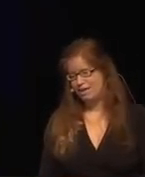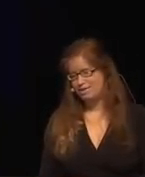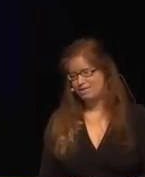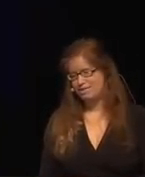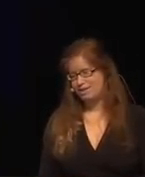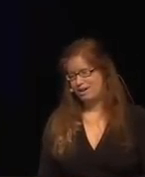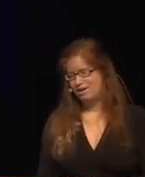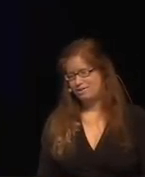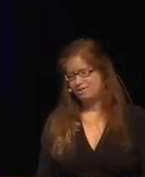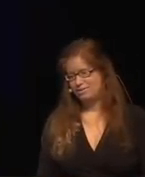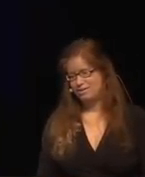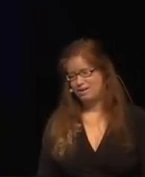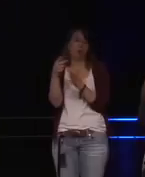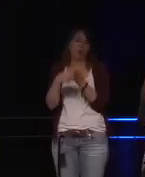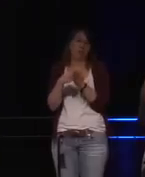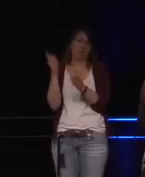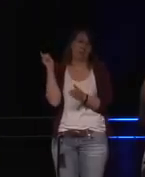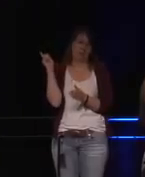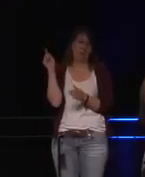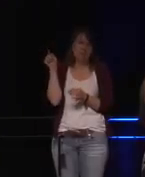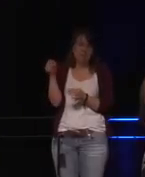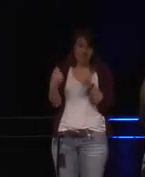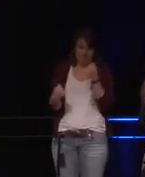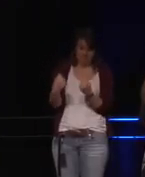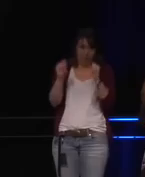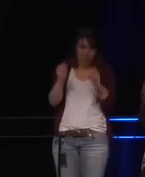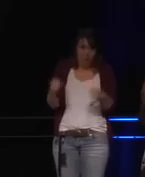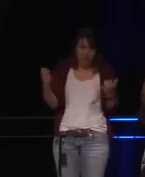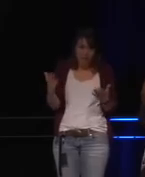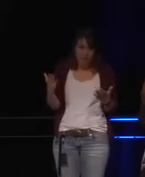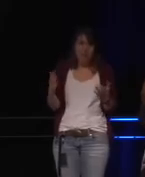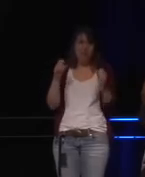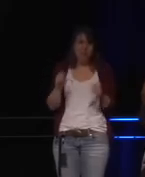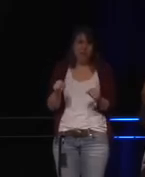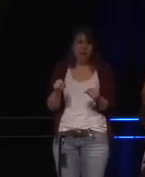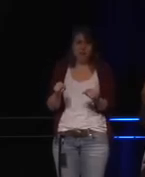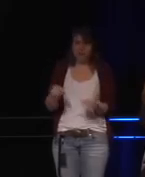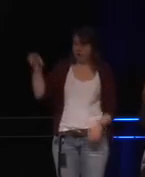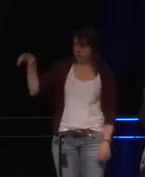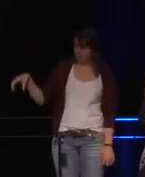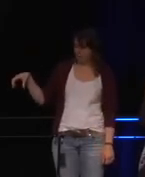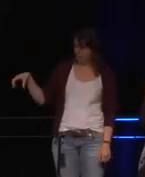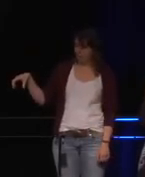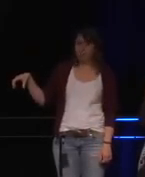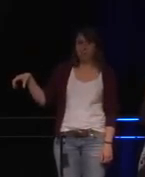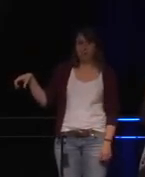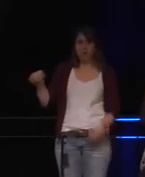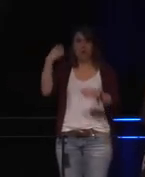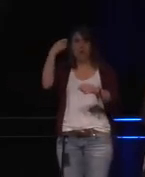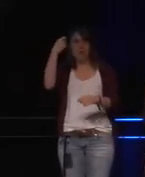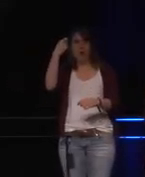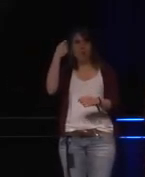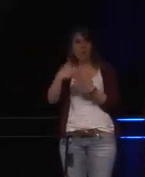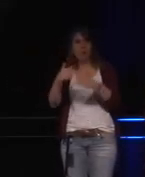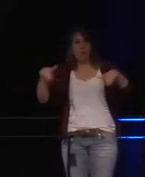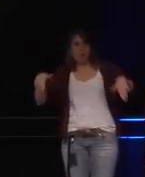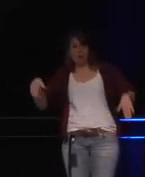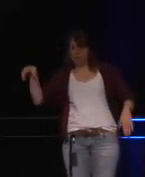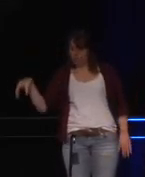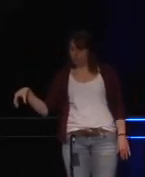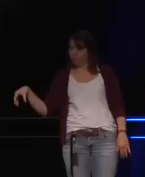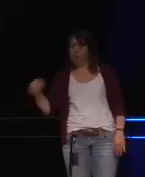And this car is able to sit next to you and watch the film with you. And it's going